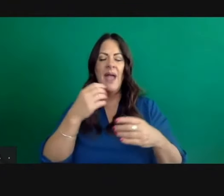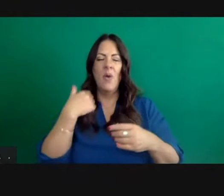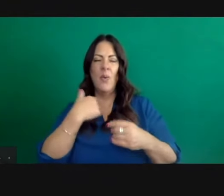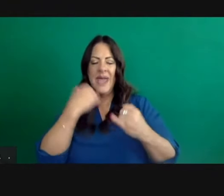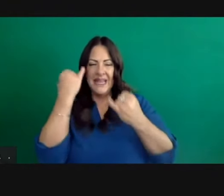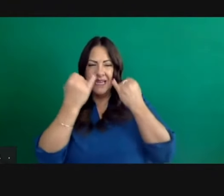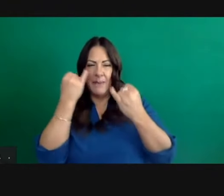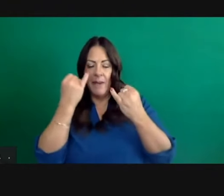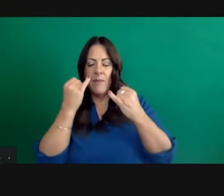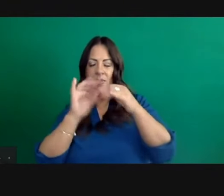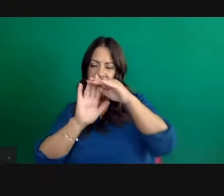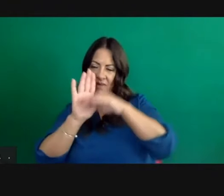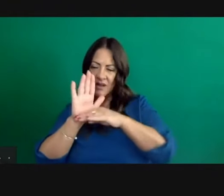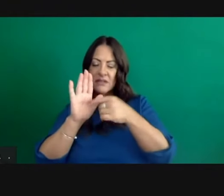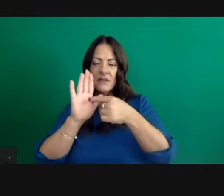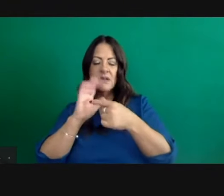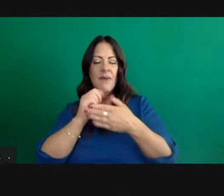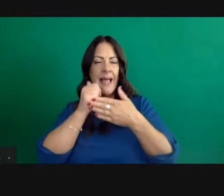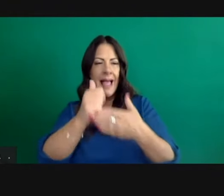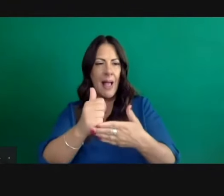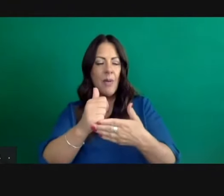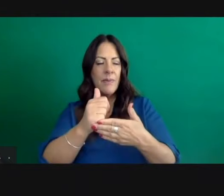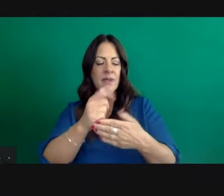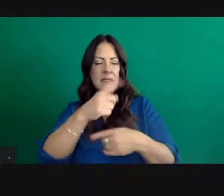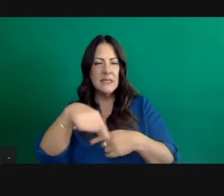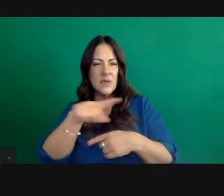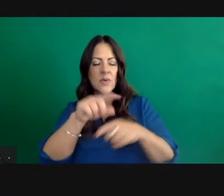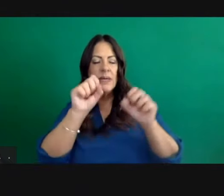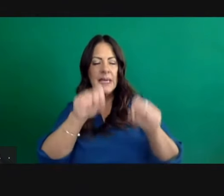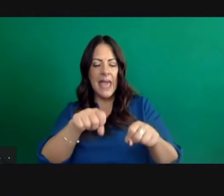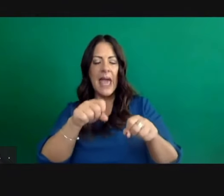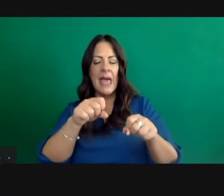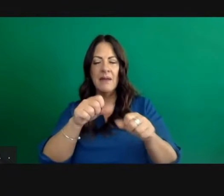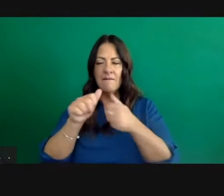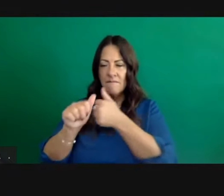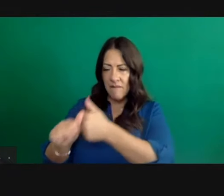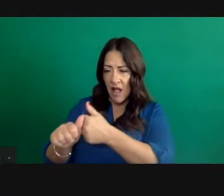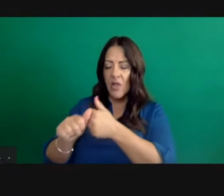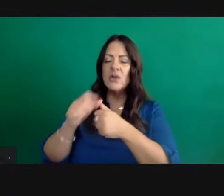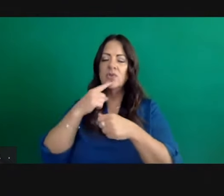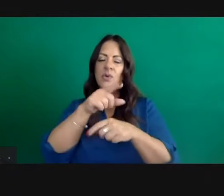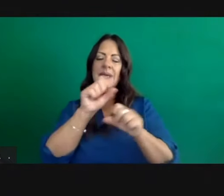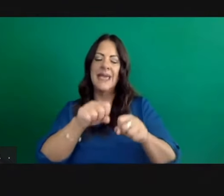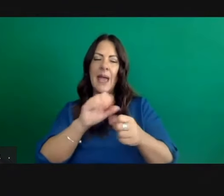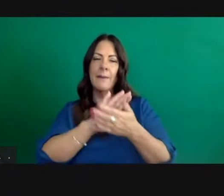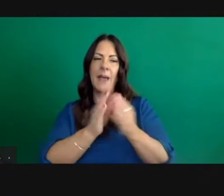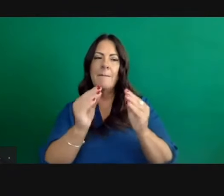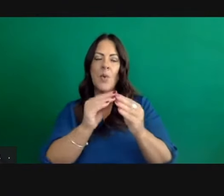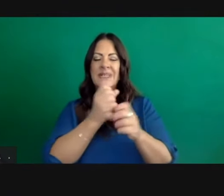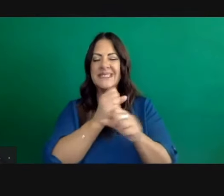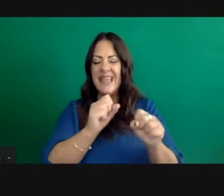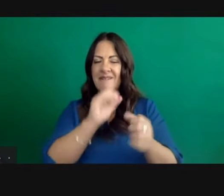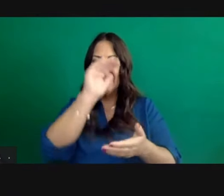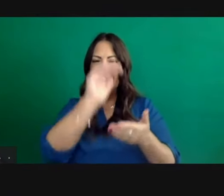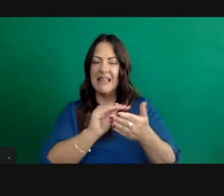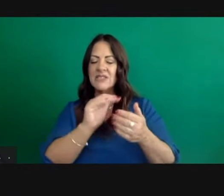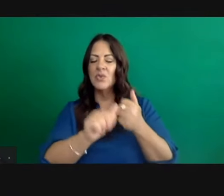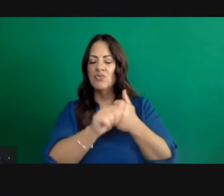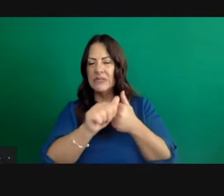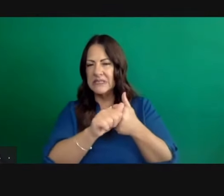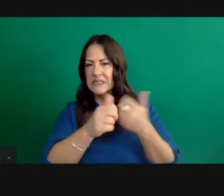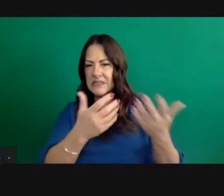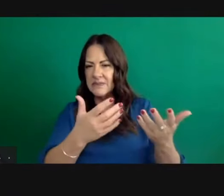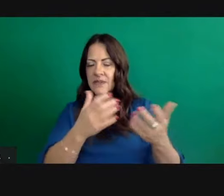are key uh, interventions that we will continue to build on. That gives me some hope